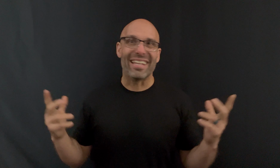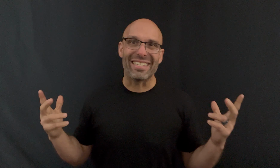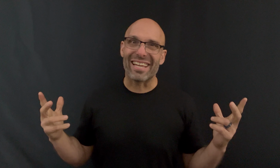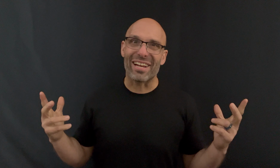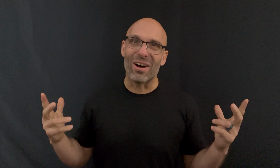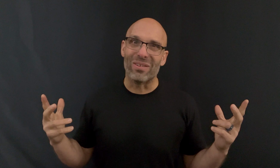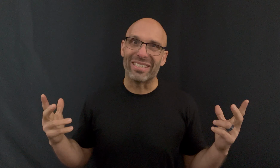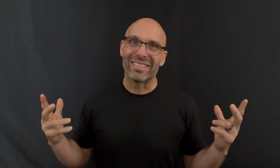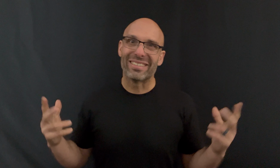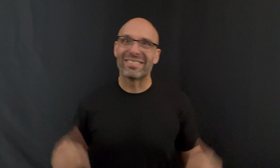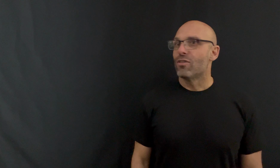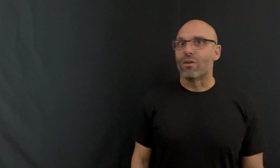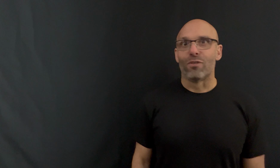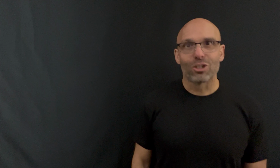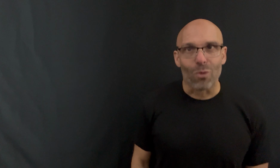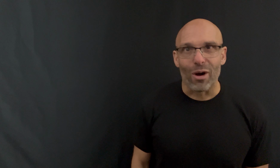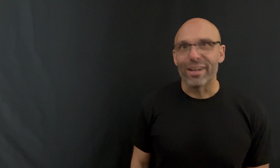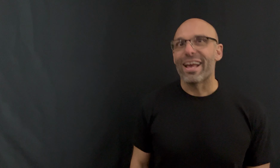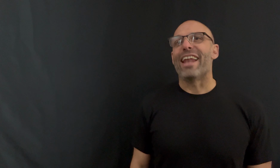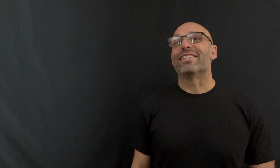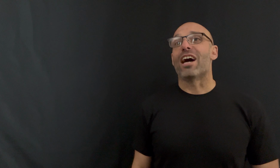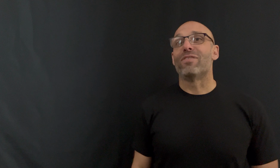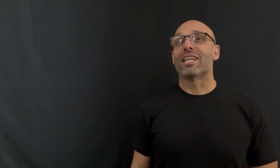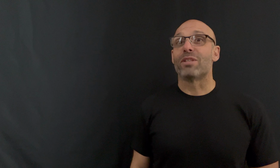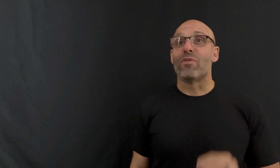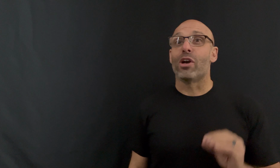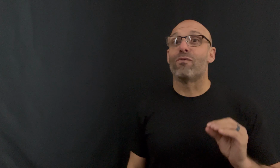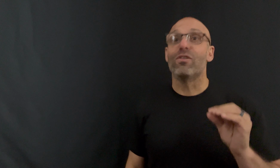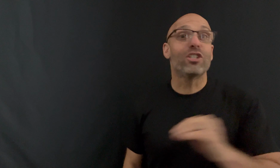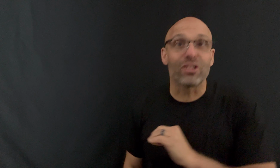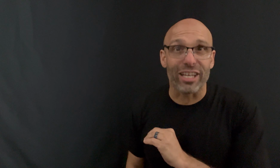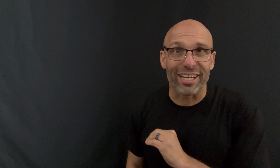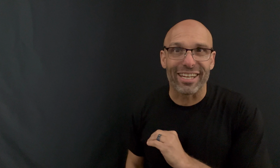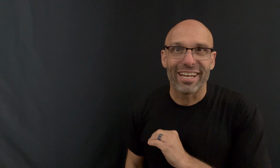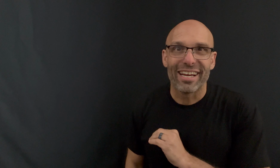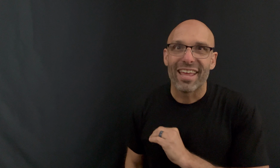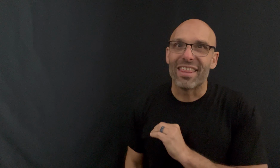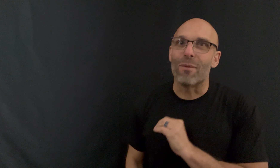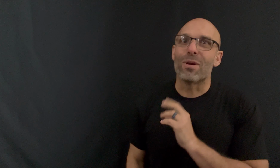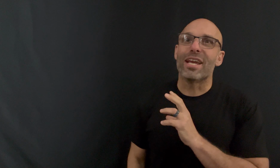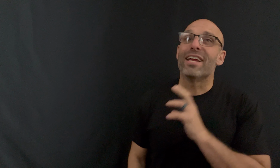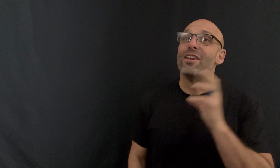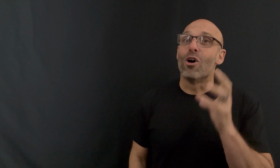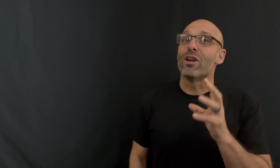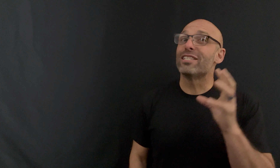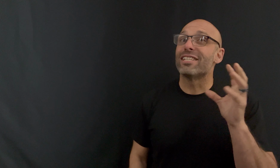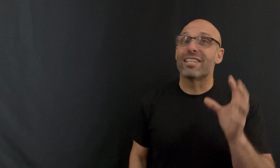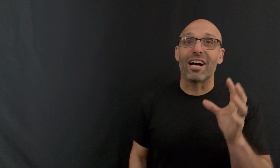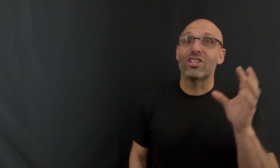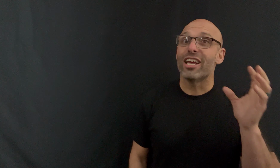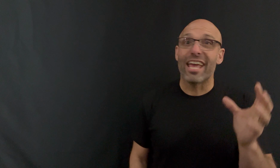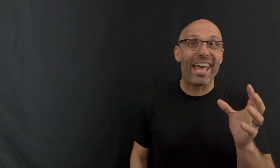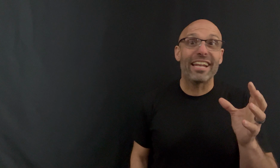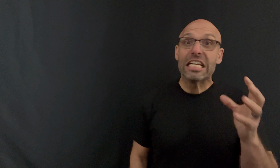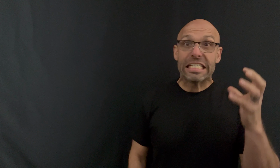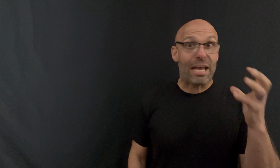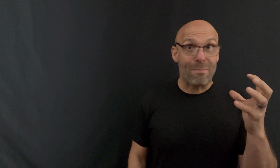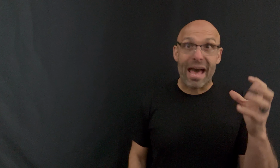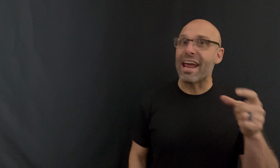get going. The first one, and it's oftentimes the very first thing that we notice, touch, hit, get mad at